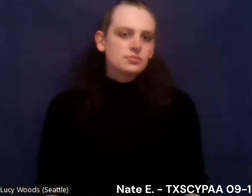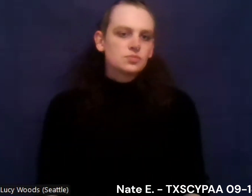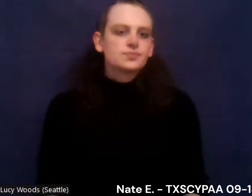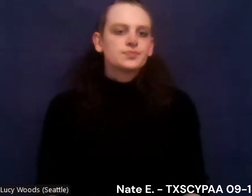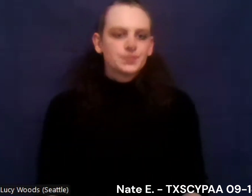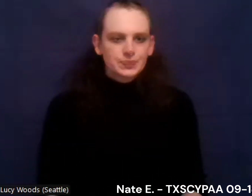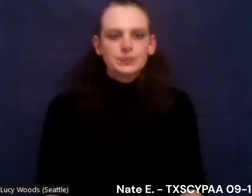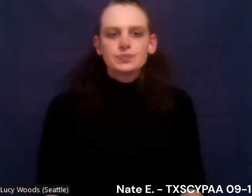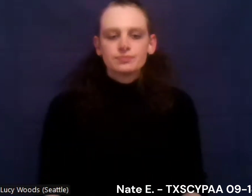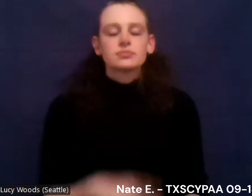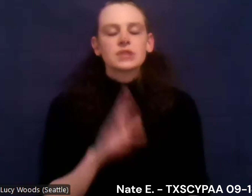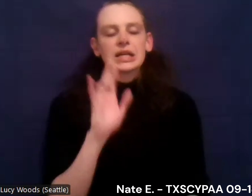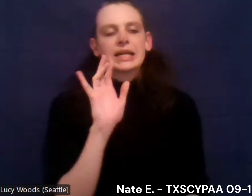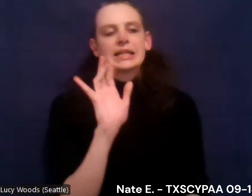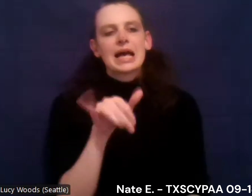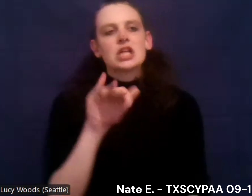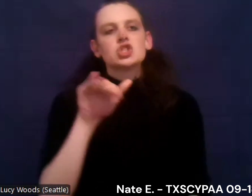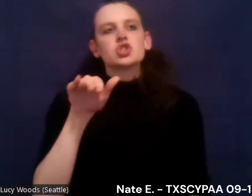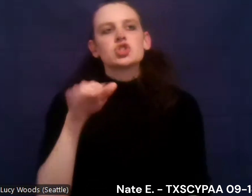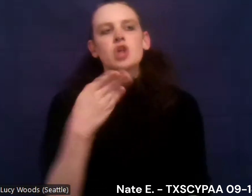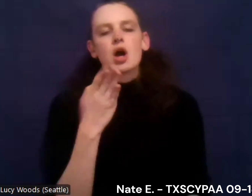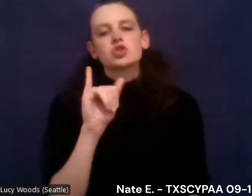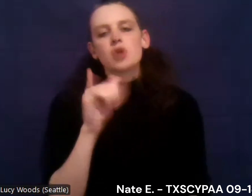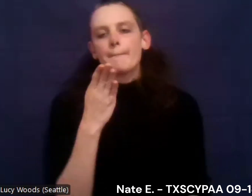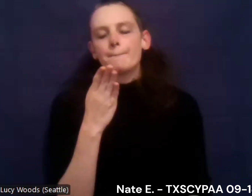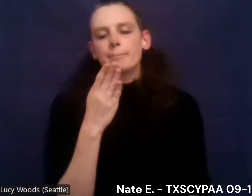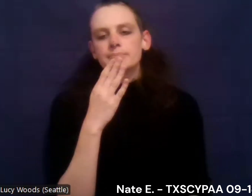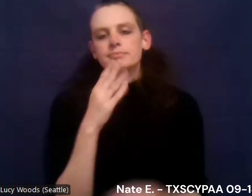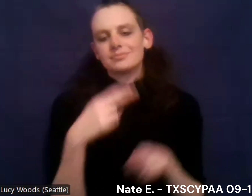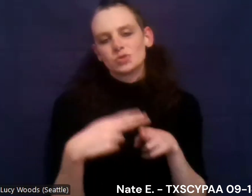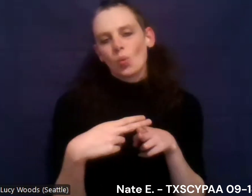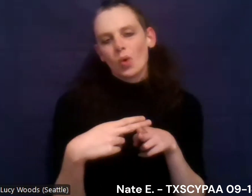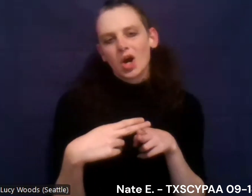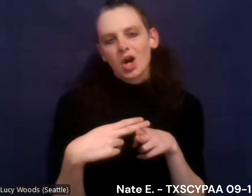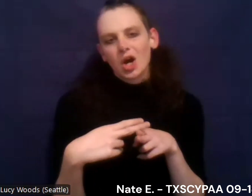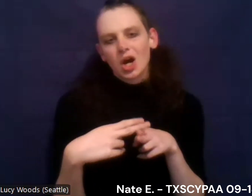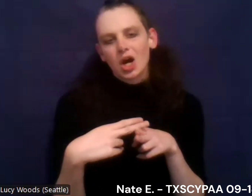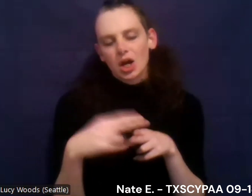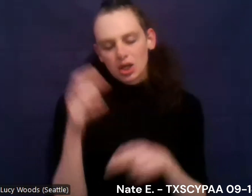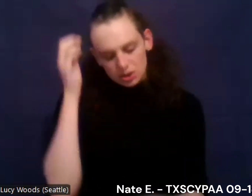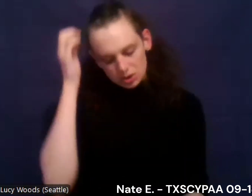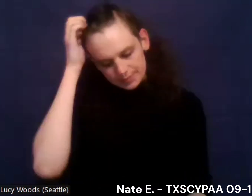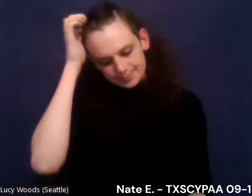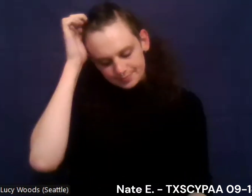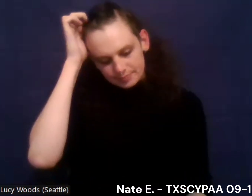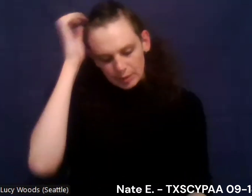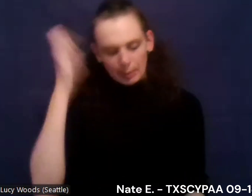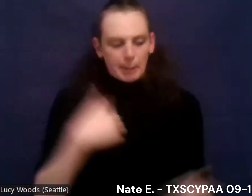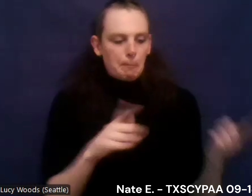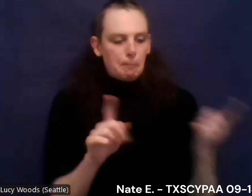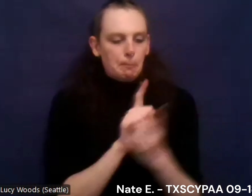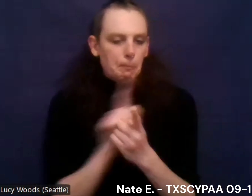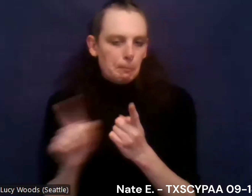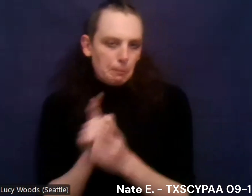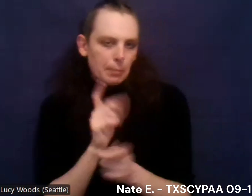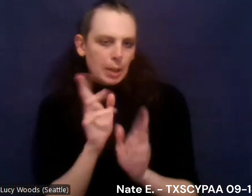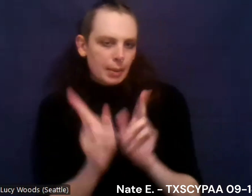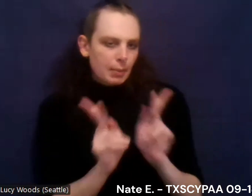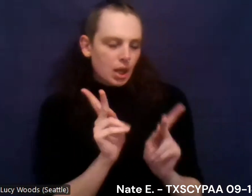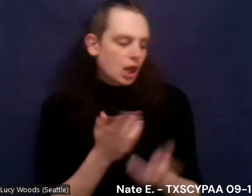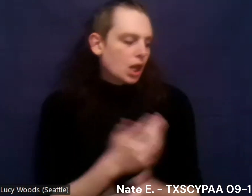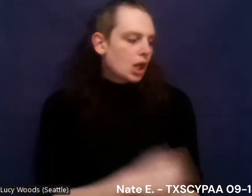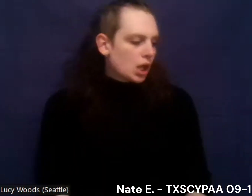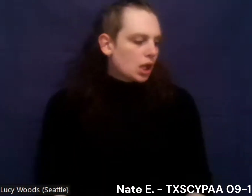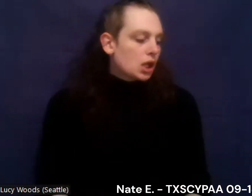man, that job was very short-lived, but it introduced me to people. And a little